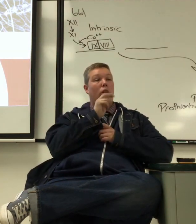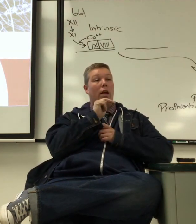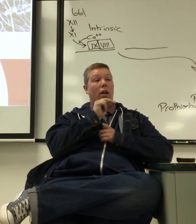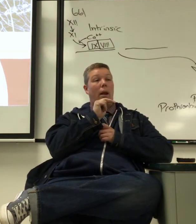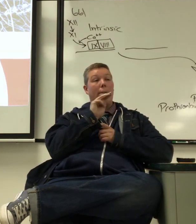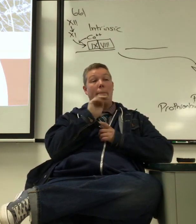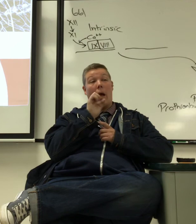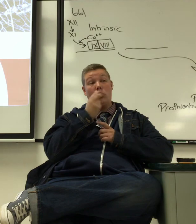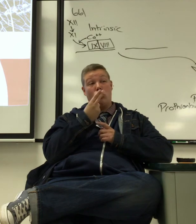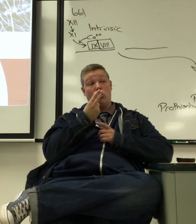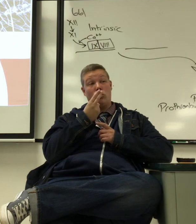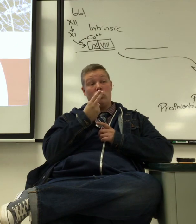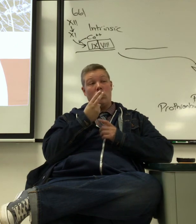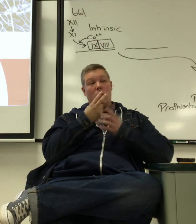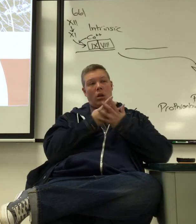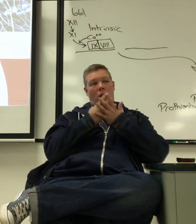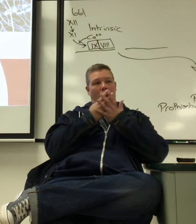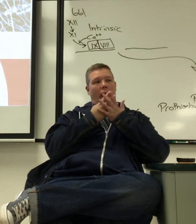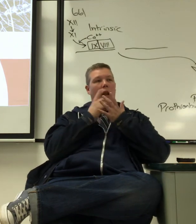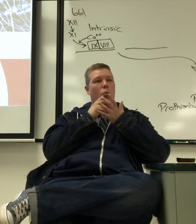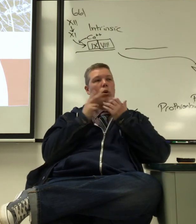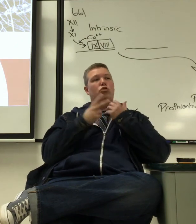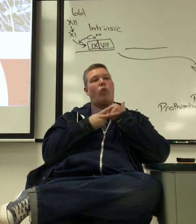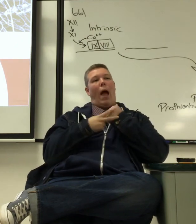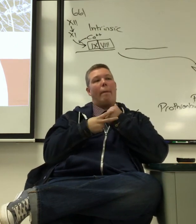that the coagulation.